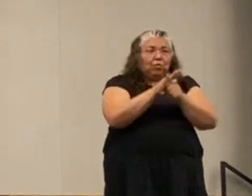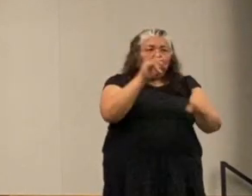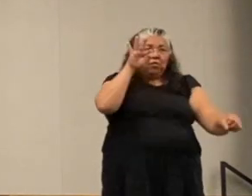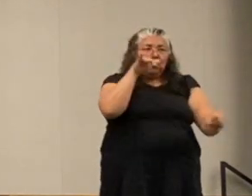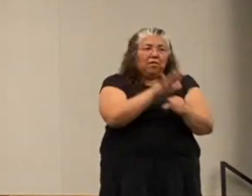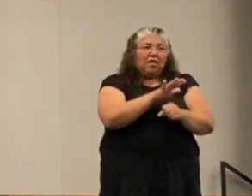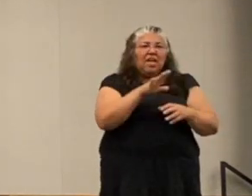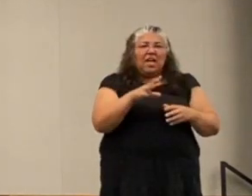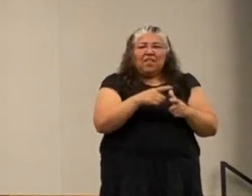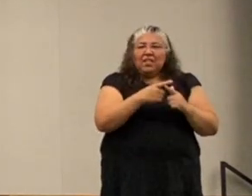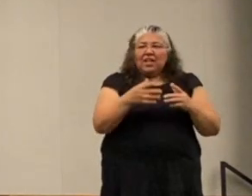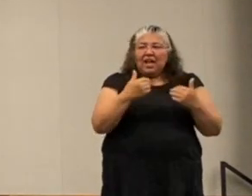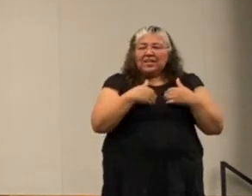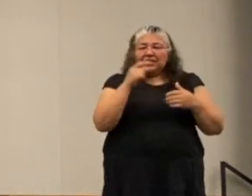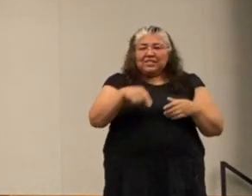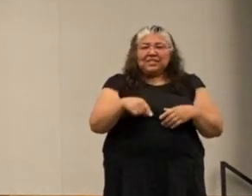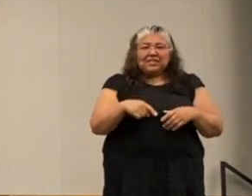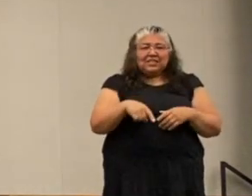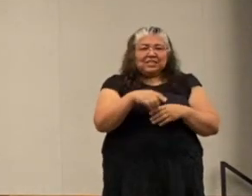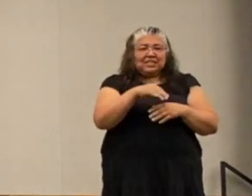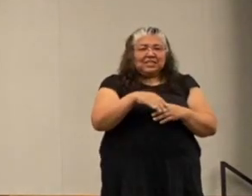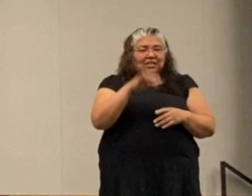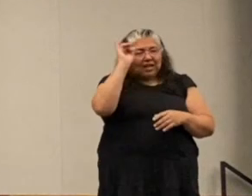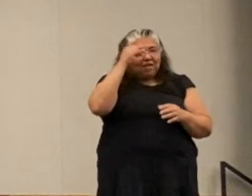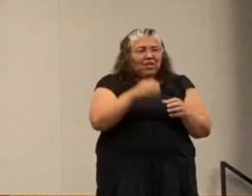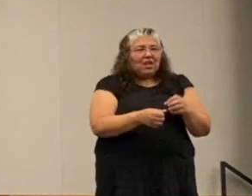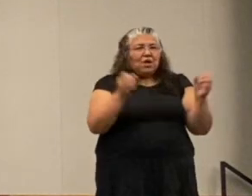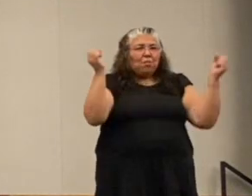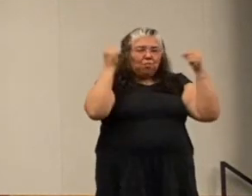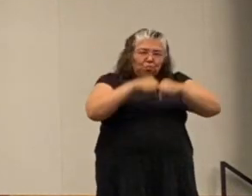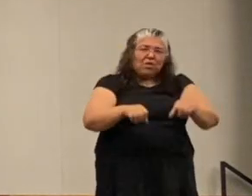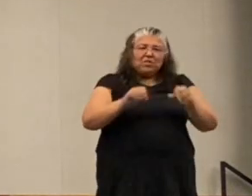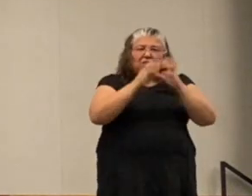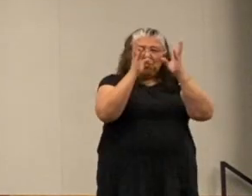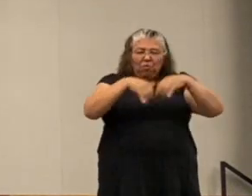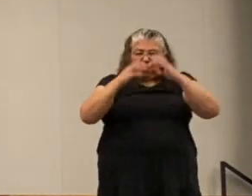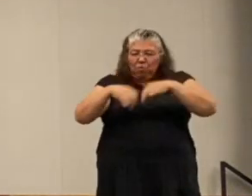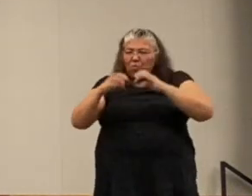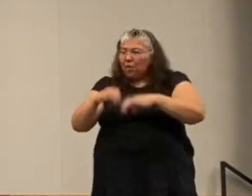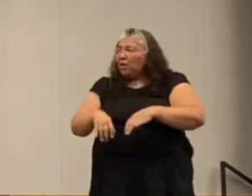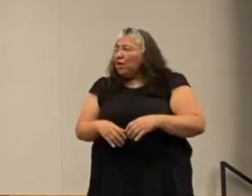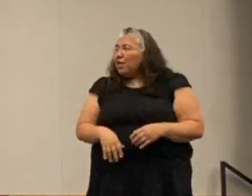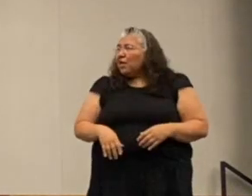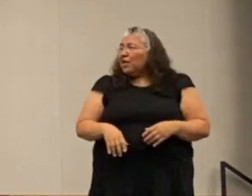doing? Right? And he grabs this calf, and he busts it, and he breaks it down,